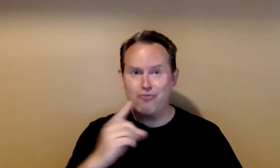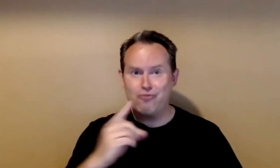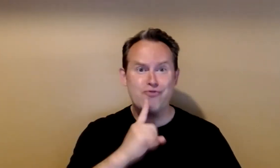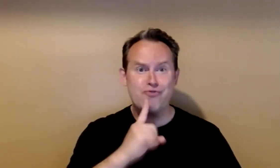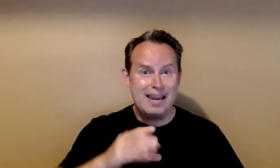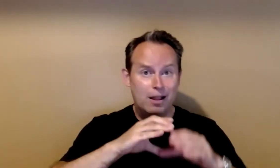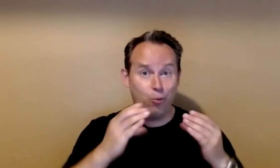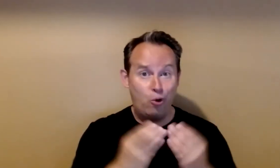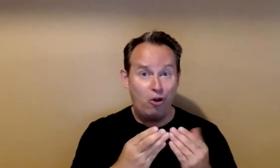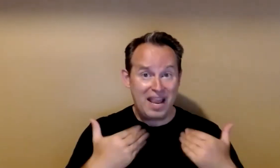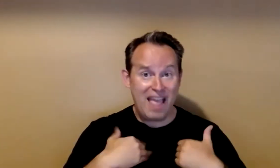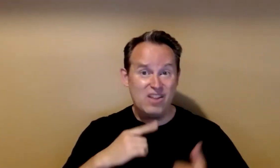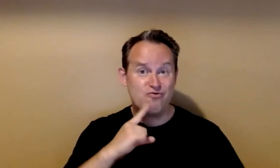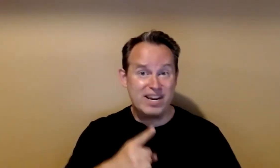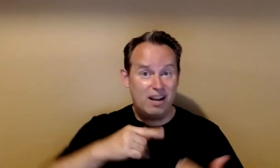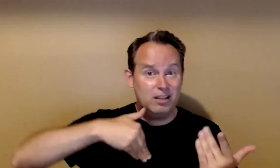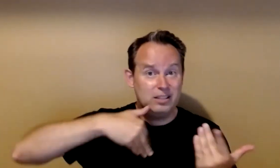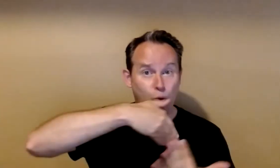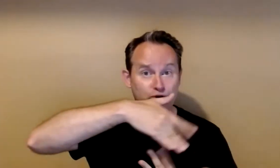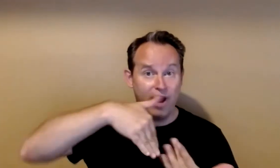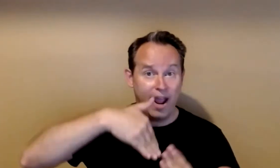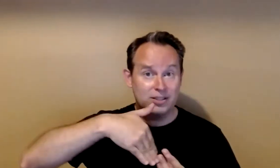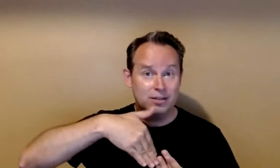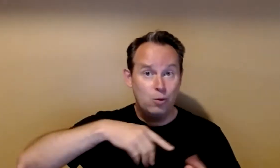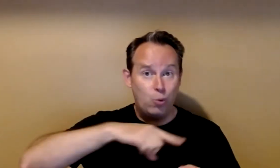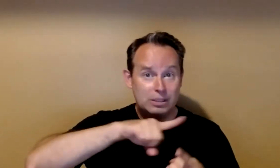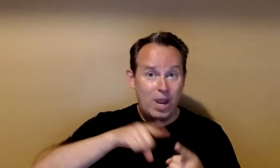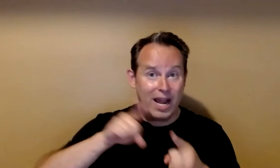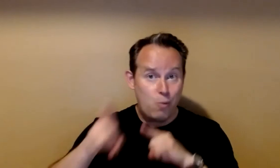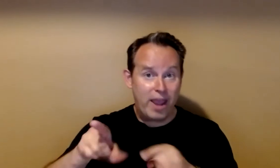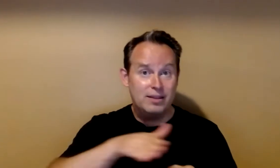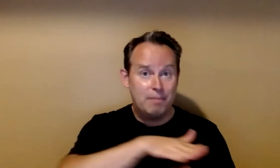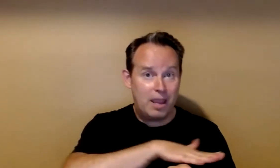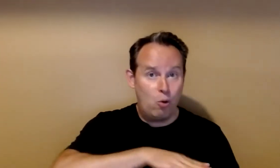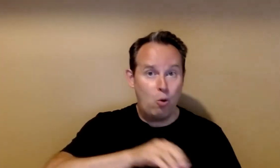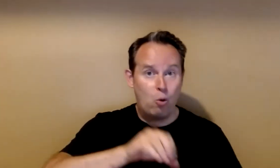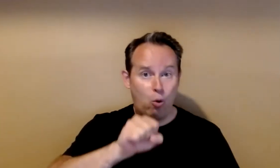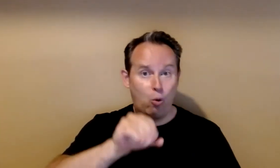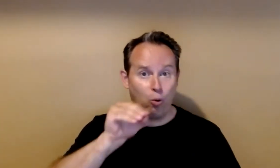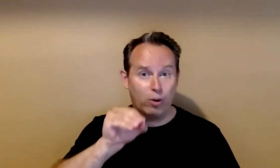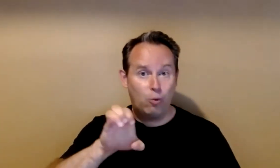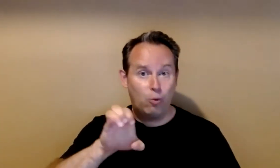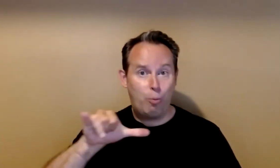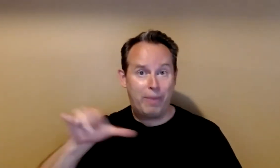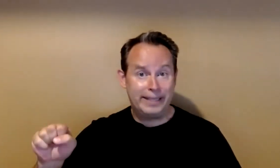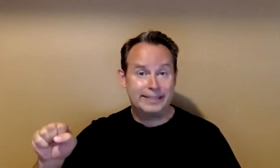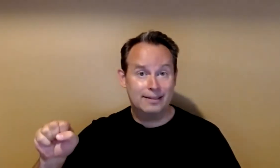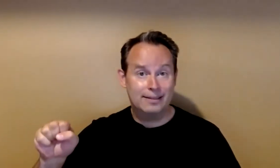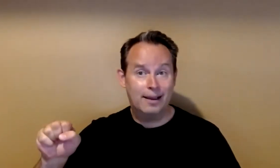to get out into the real world and have a real social interaction was that when I went to my local Sobeys.